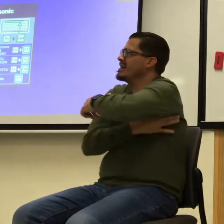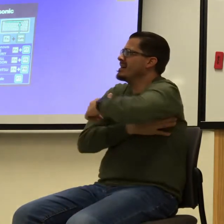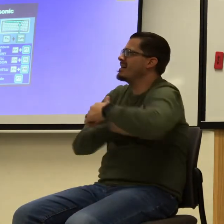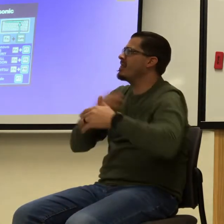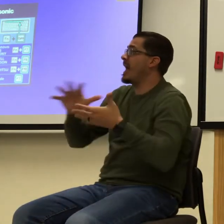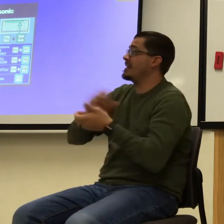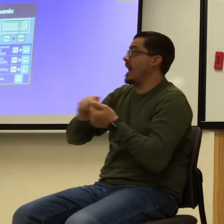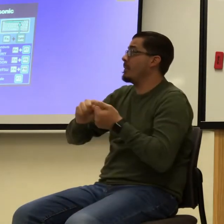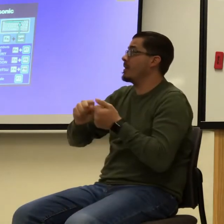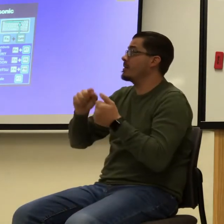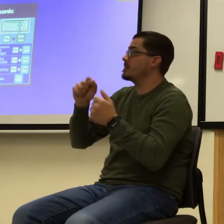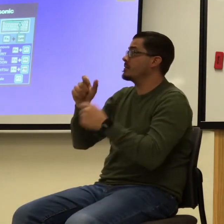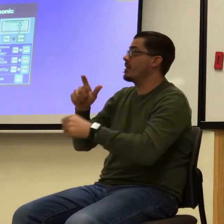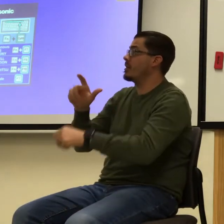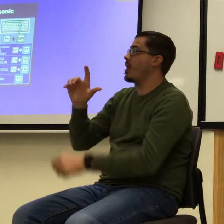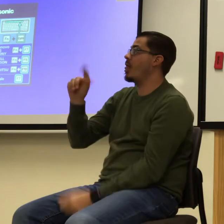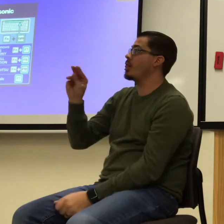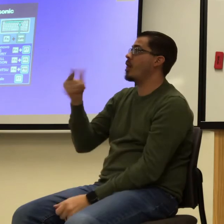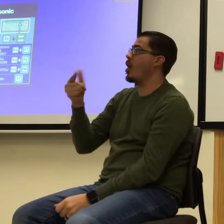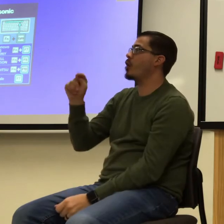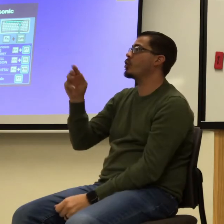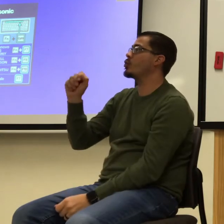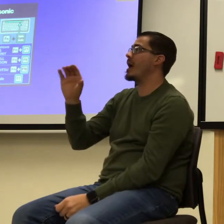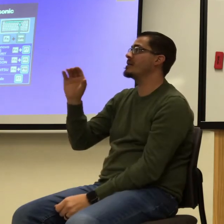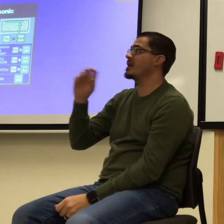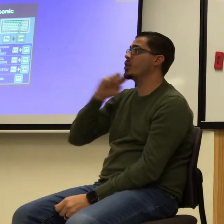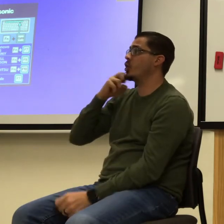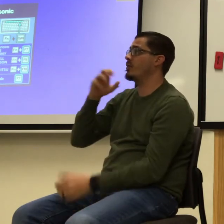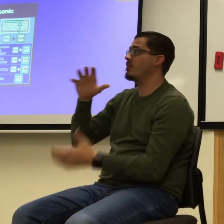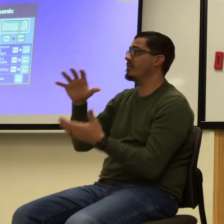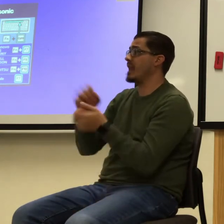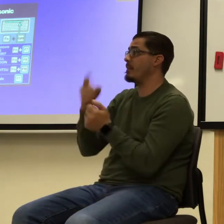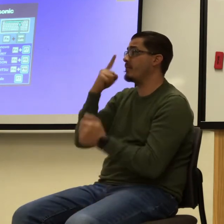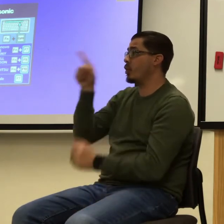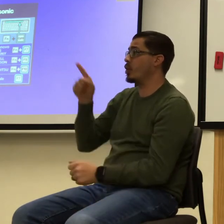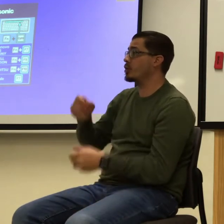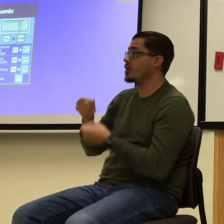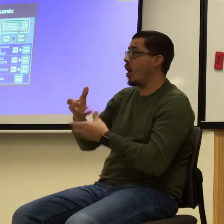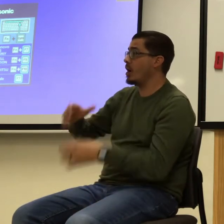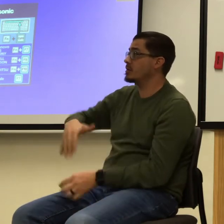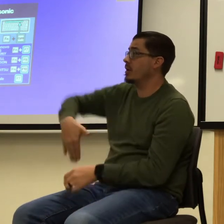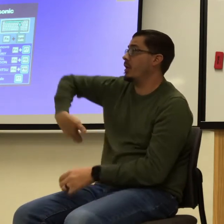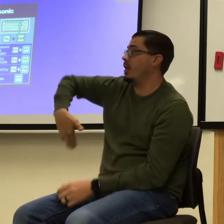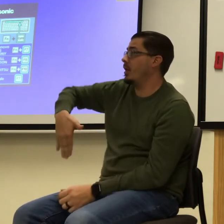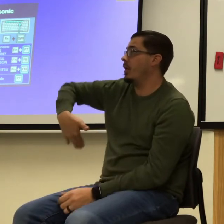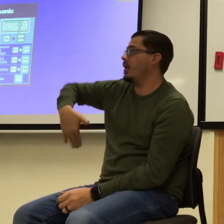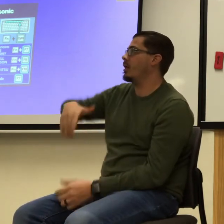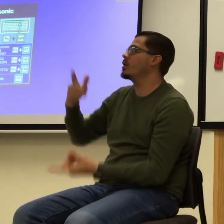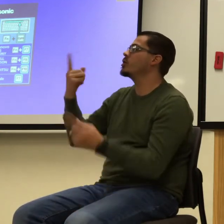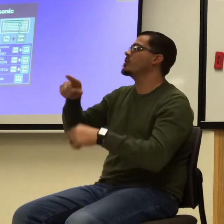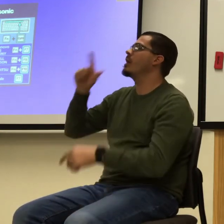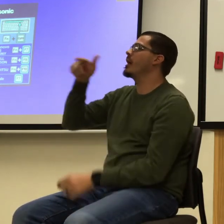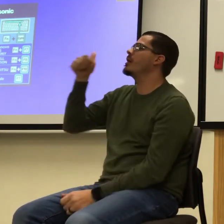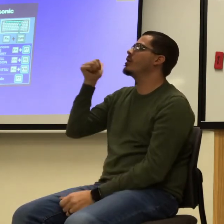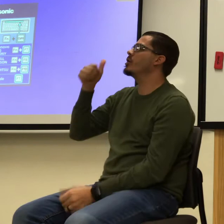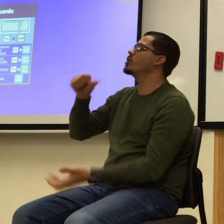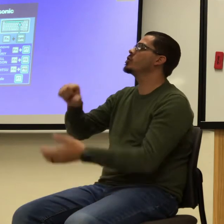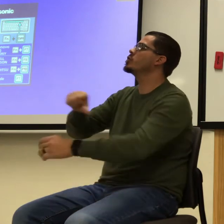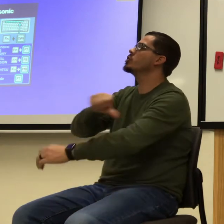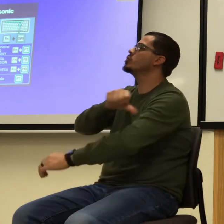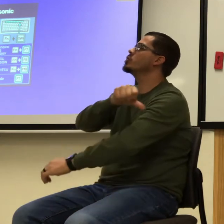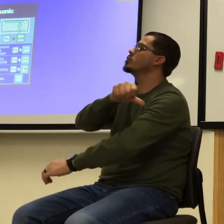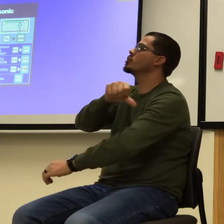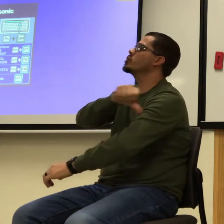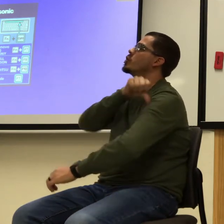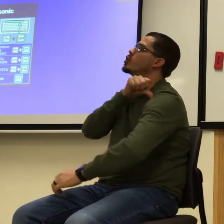that damaged the long thoracic nerve, causing the winging. Turns out, later on, she got surgery to remove